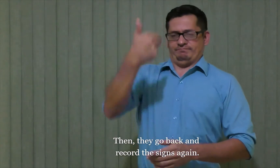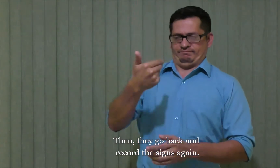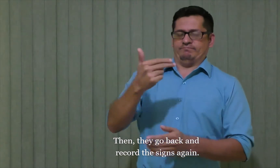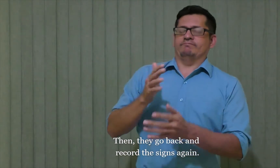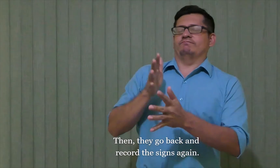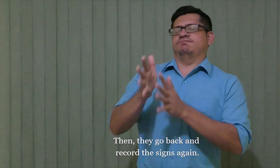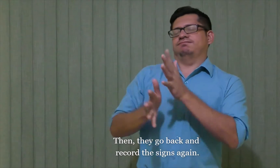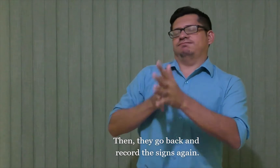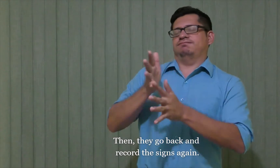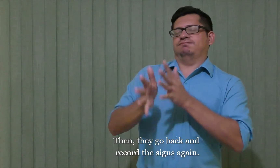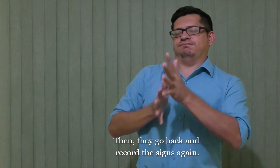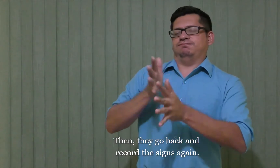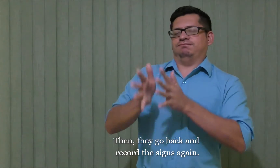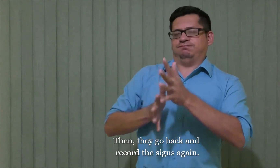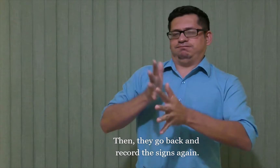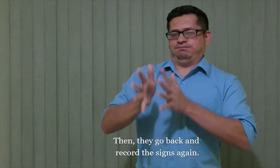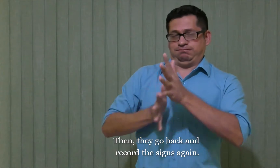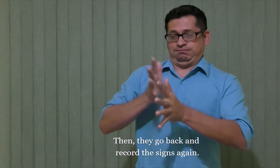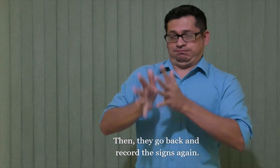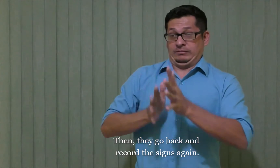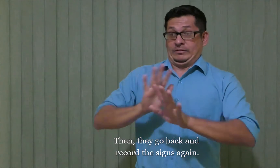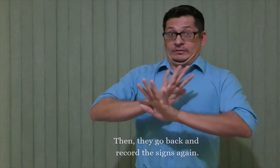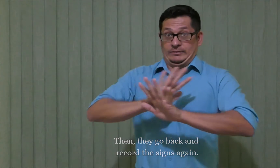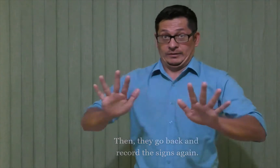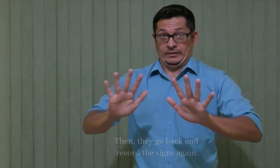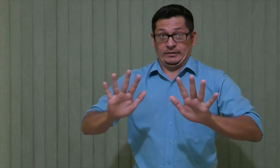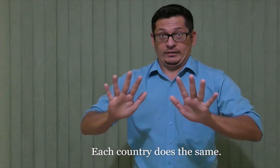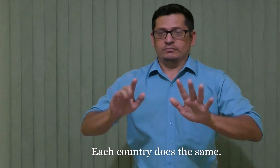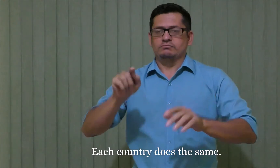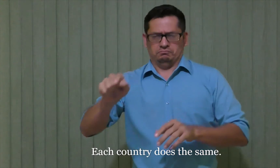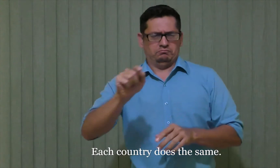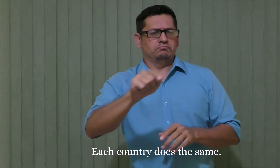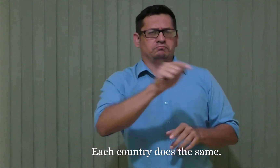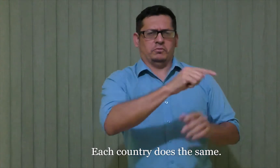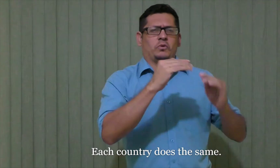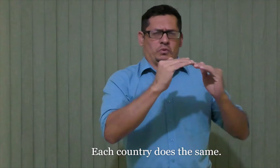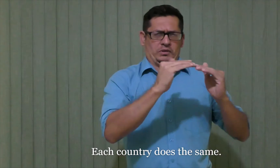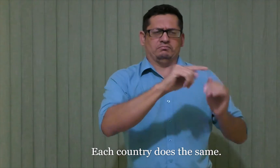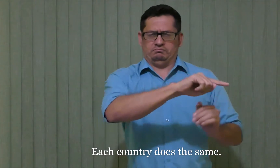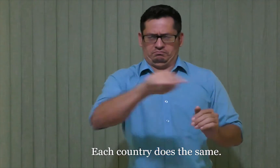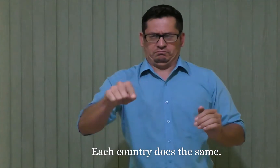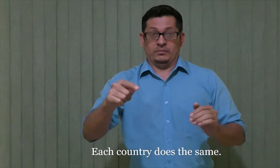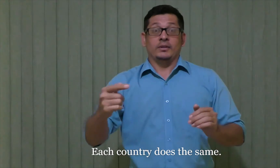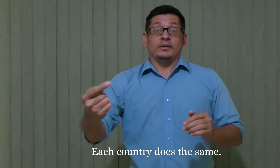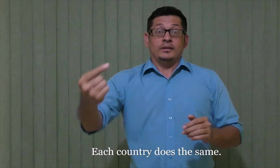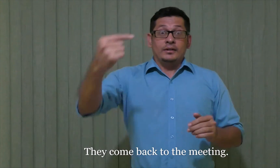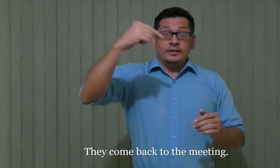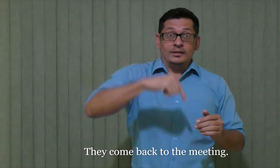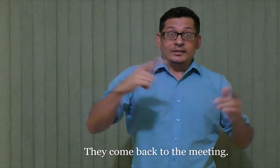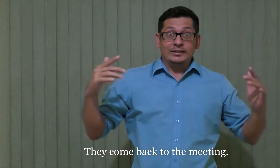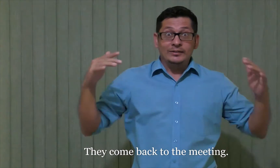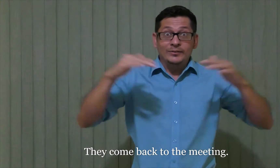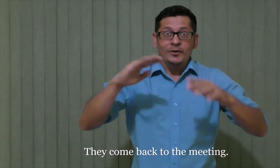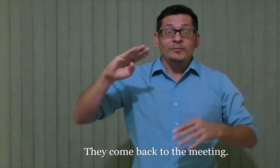they go back and record the signs again. Each country does the same. They come back to the